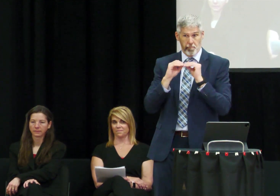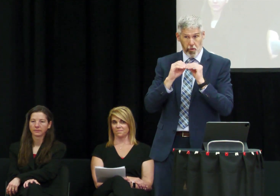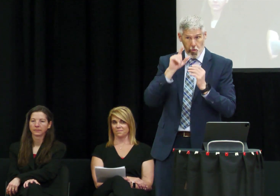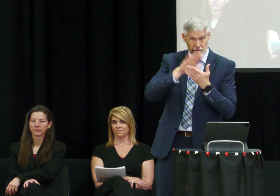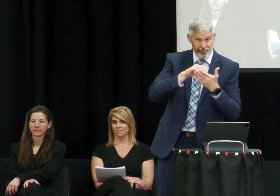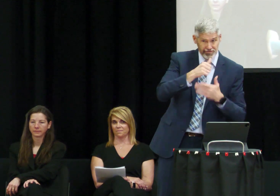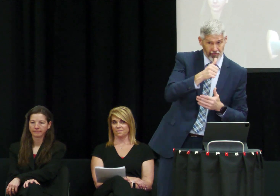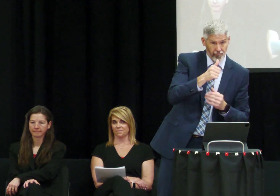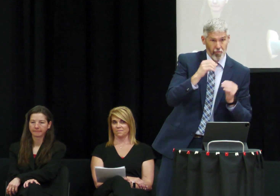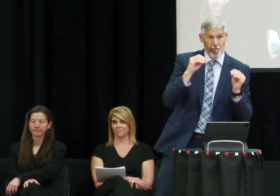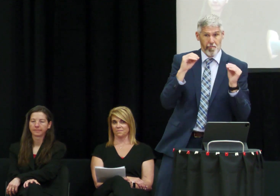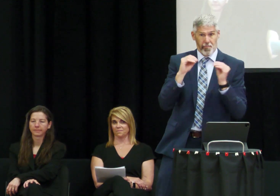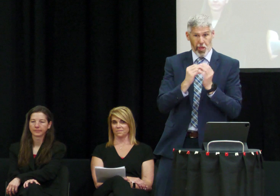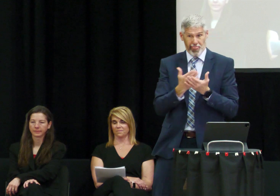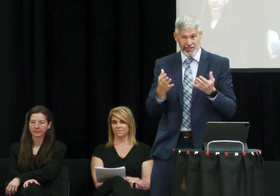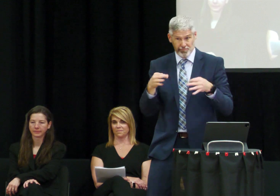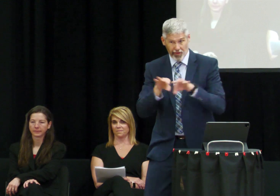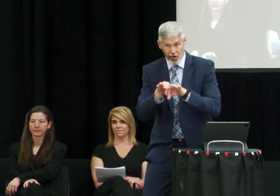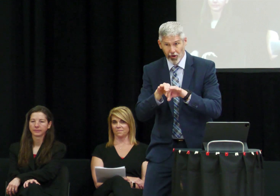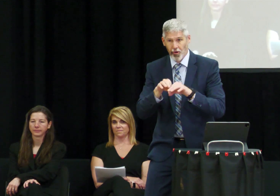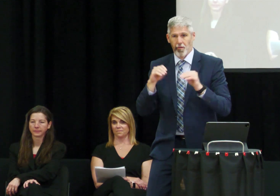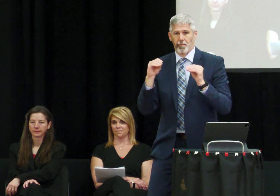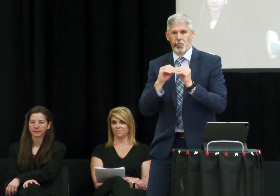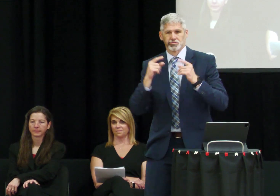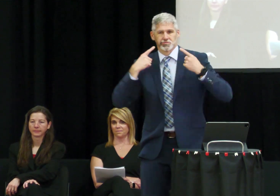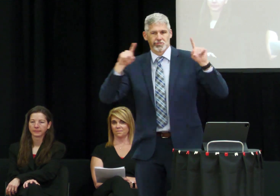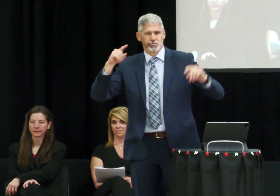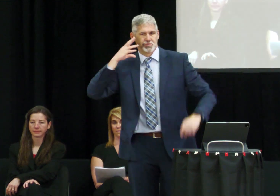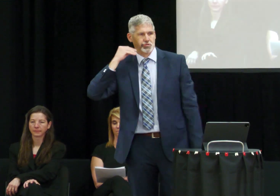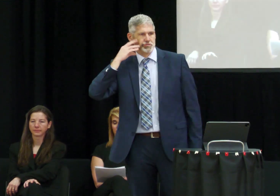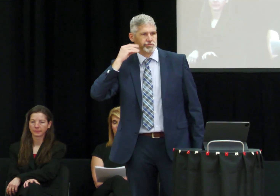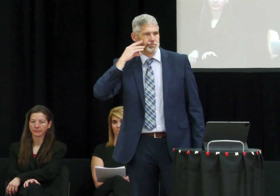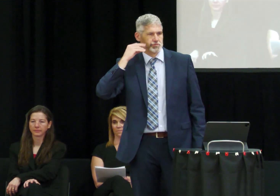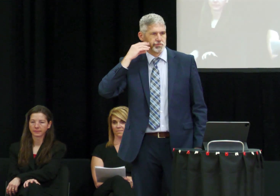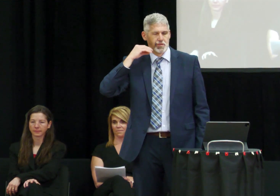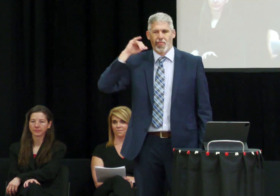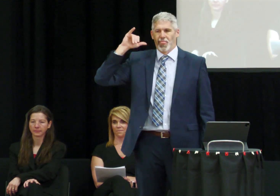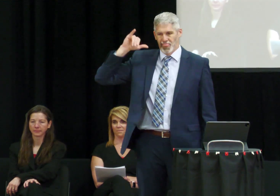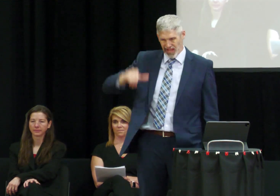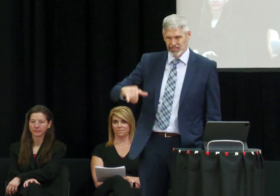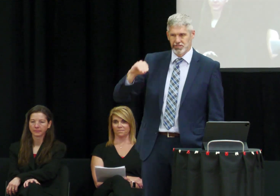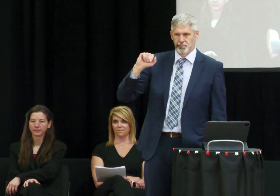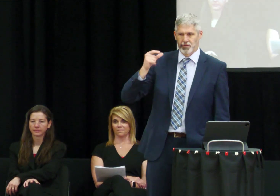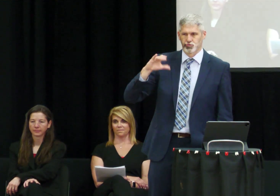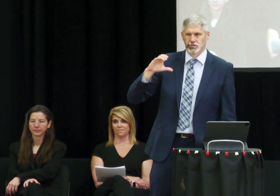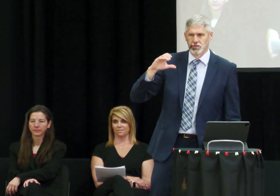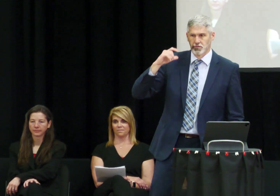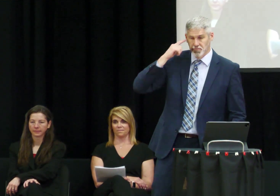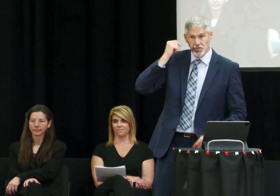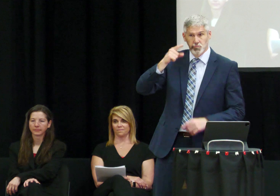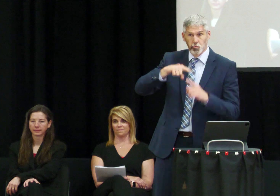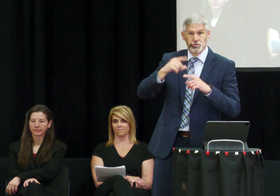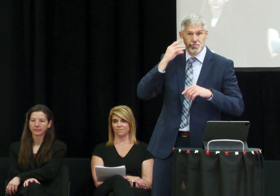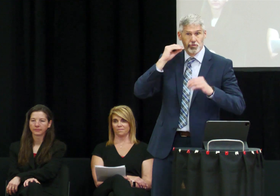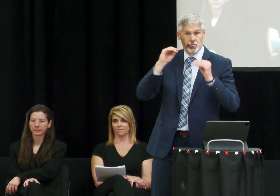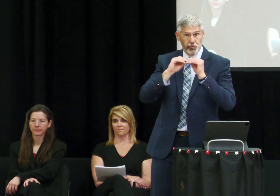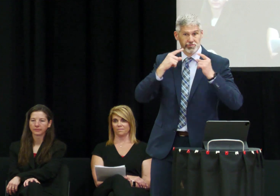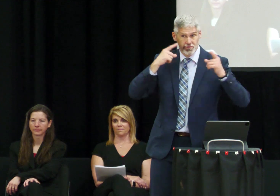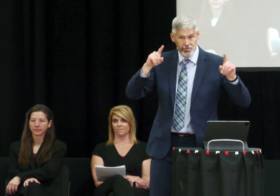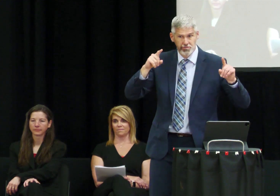along the way, the more you believe in yourself, the more you value things, the more successful experience you have, that is magic because the